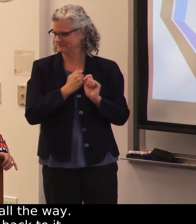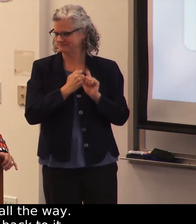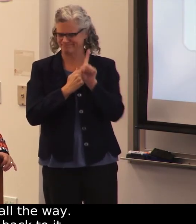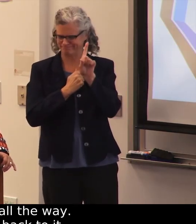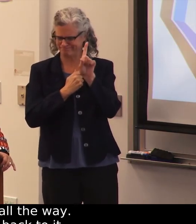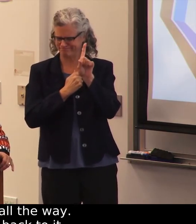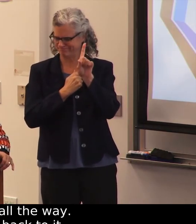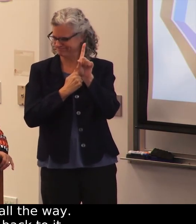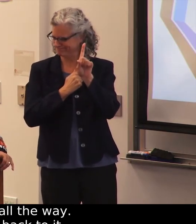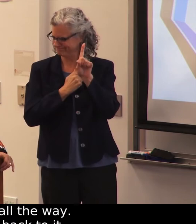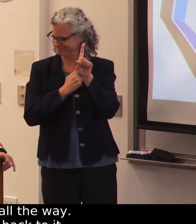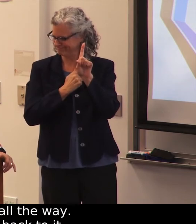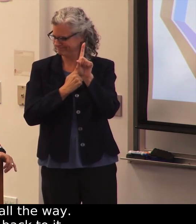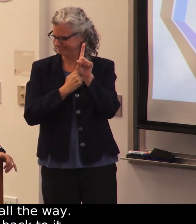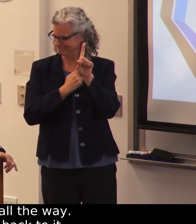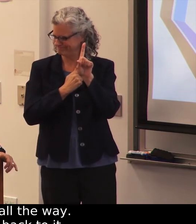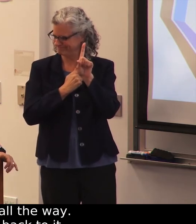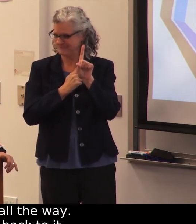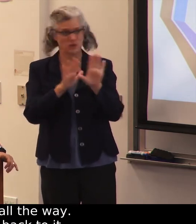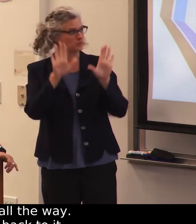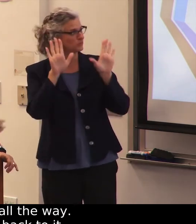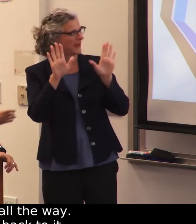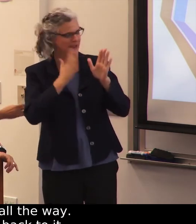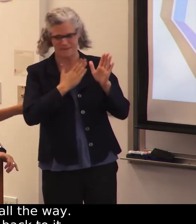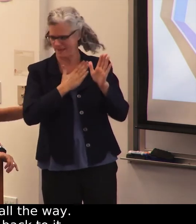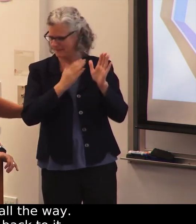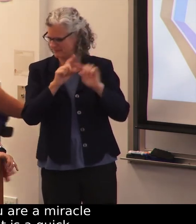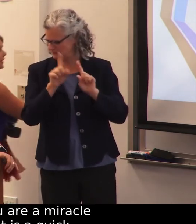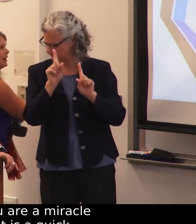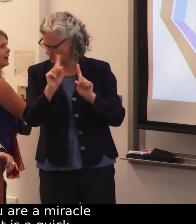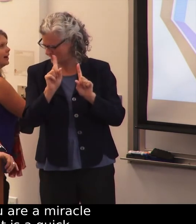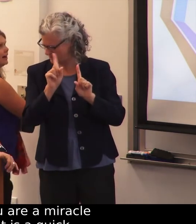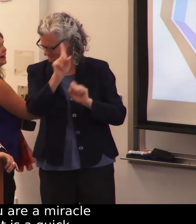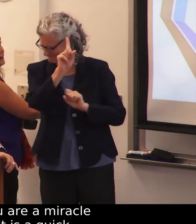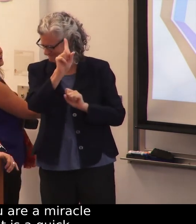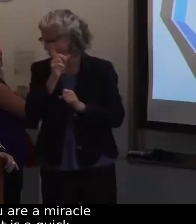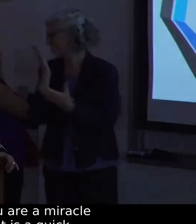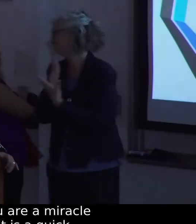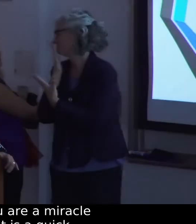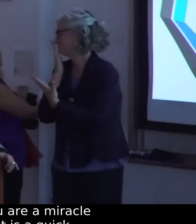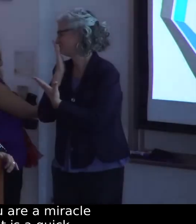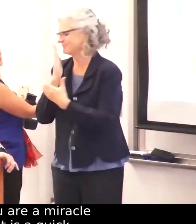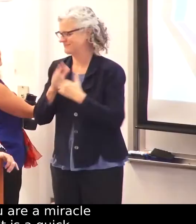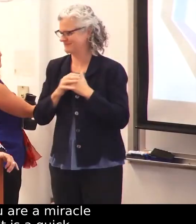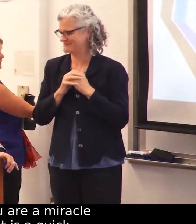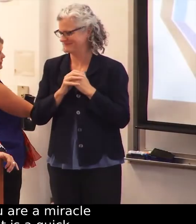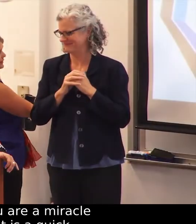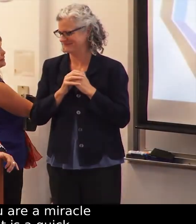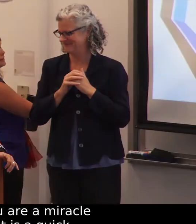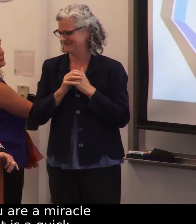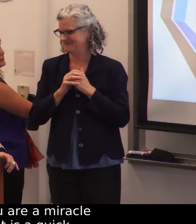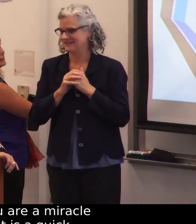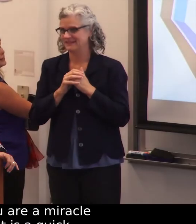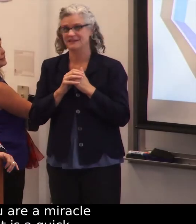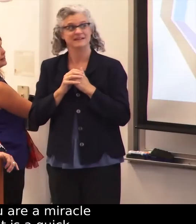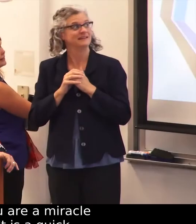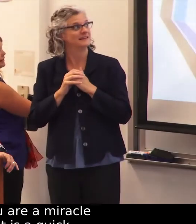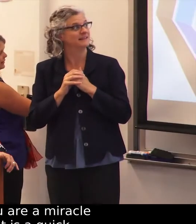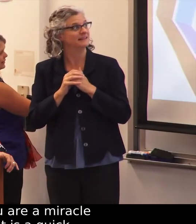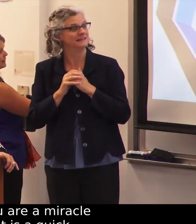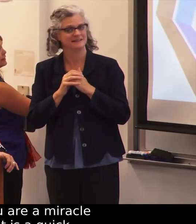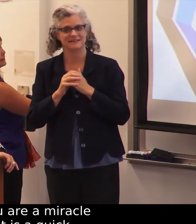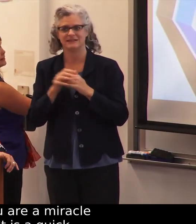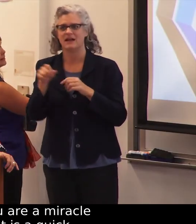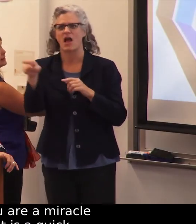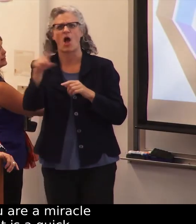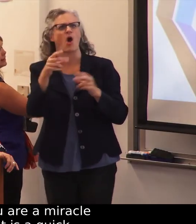I'm gonna scroll all the way. Oh, it came back, didn't it? Oh, how wonderful! All right, Danielle, you're a miracle worker. Okay. So, it's a